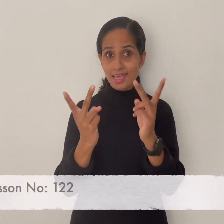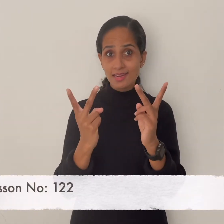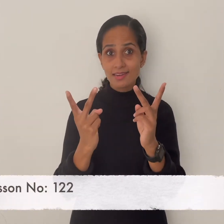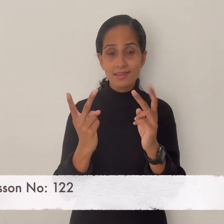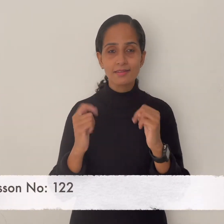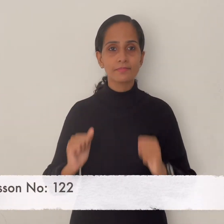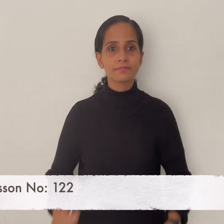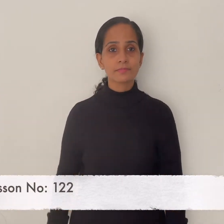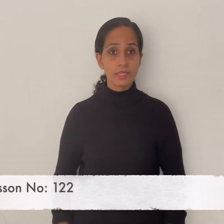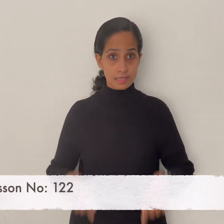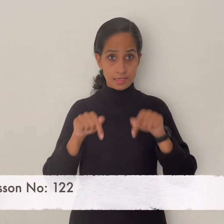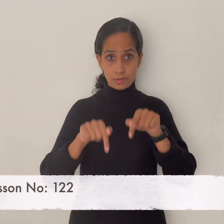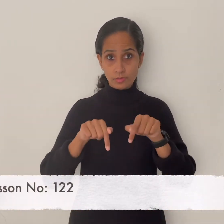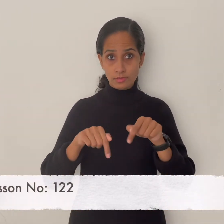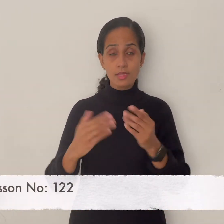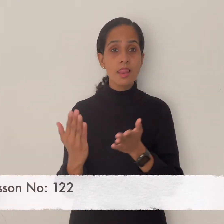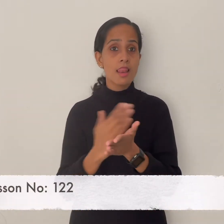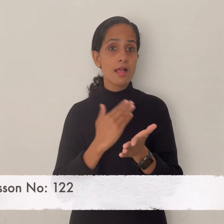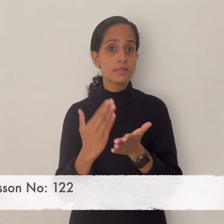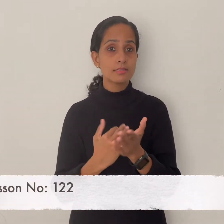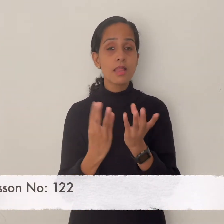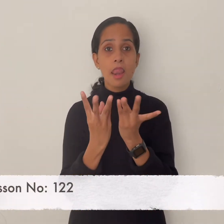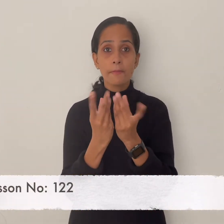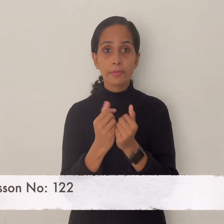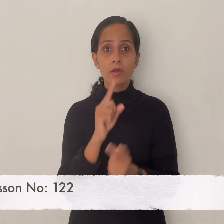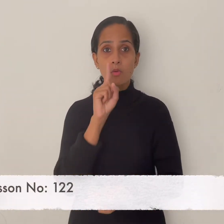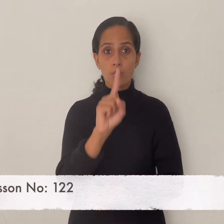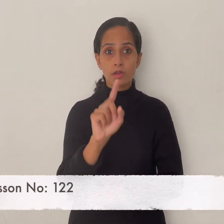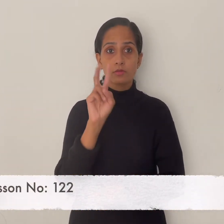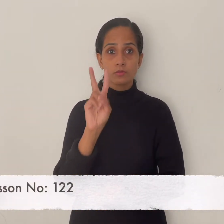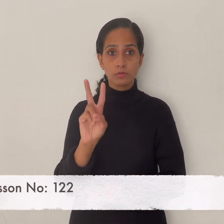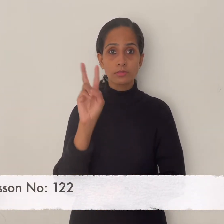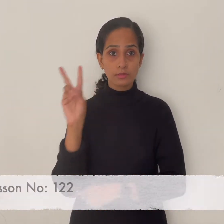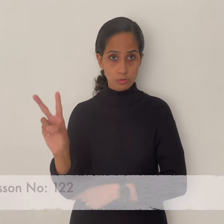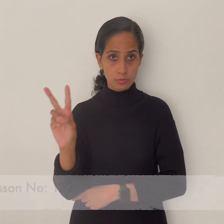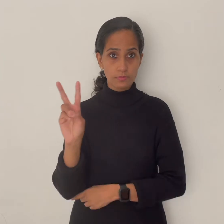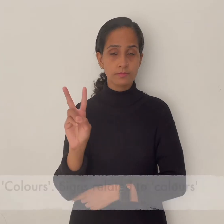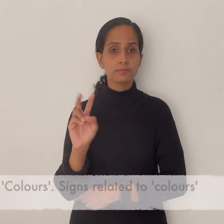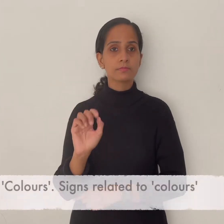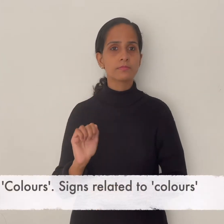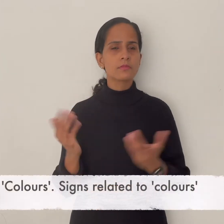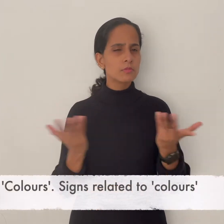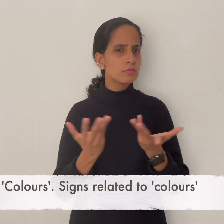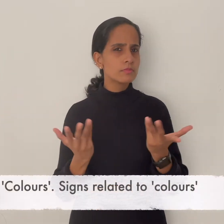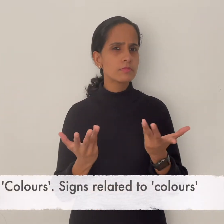It's now lesson number 122. The topic is